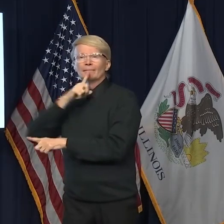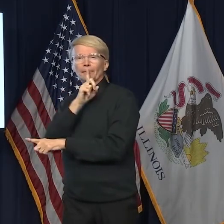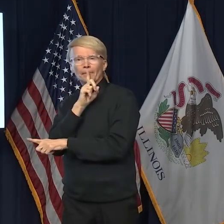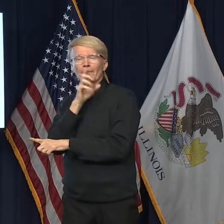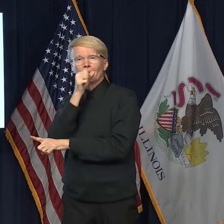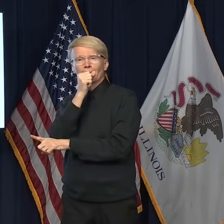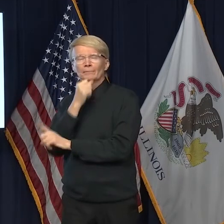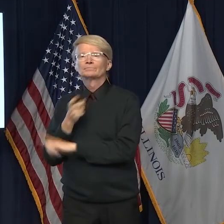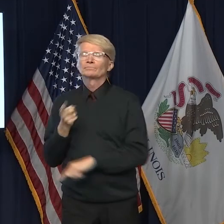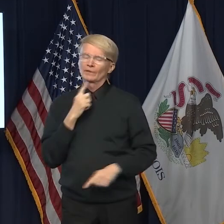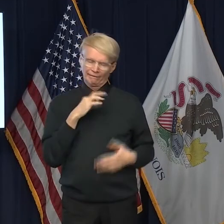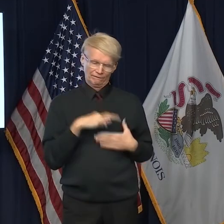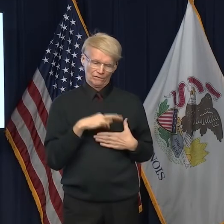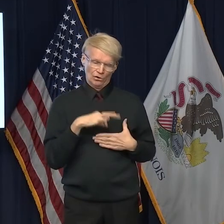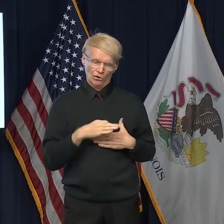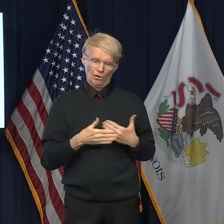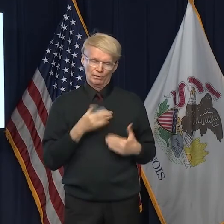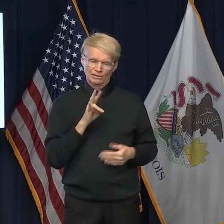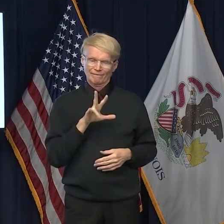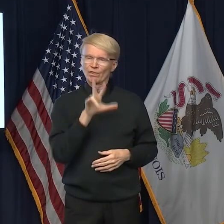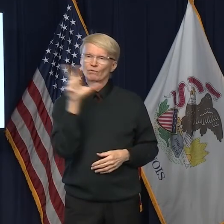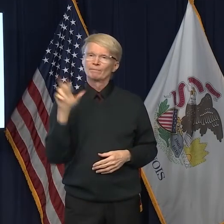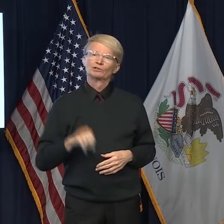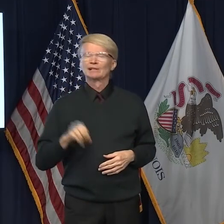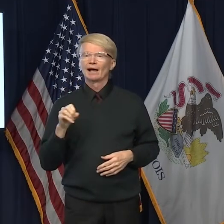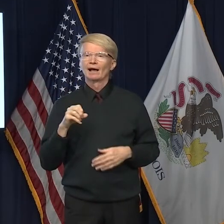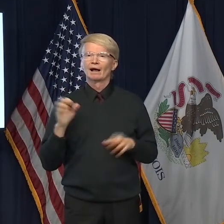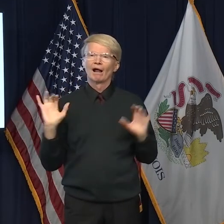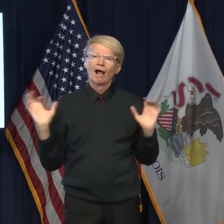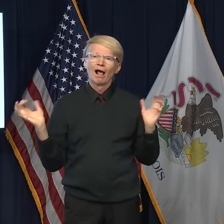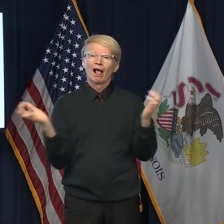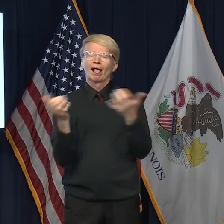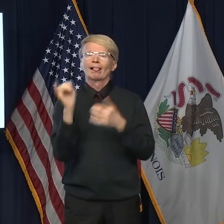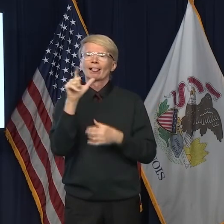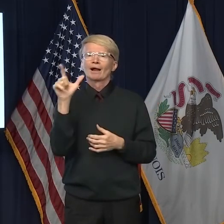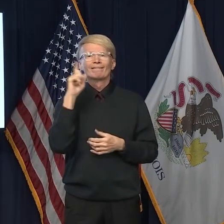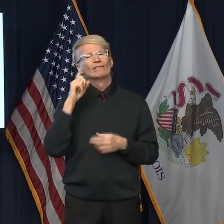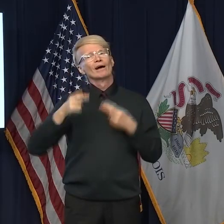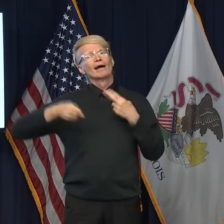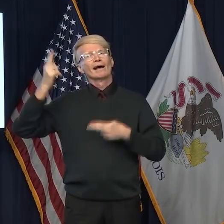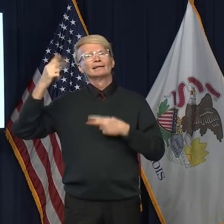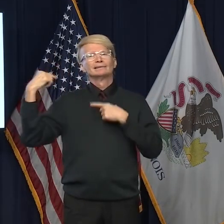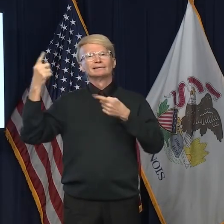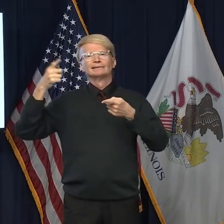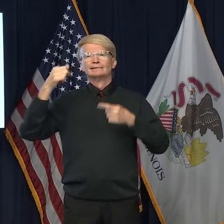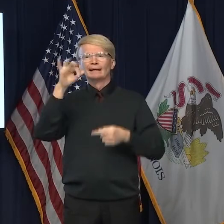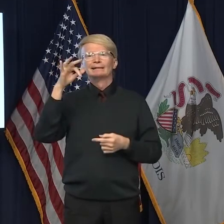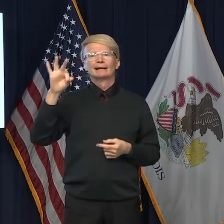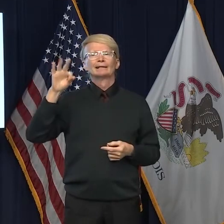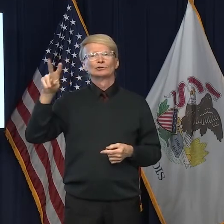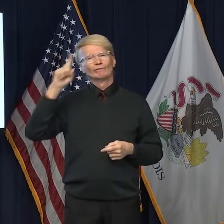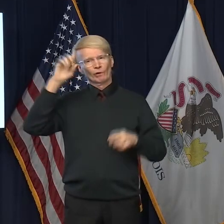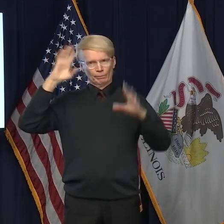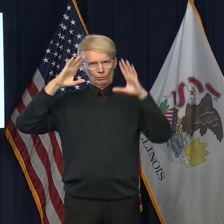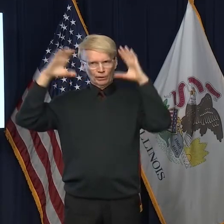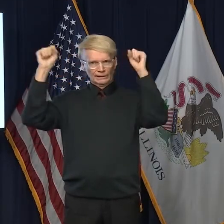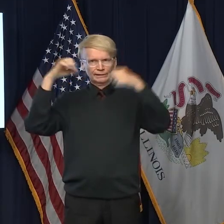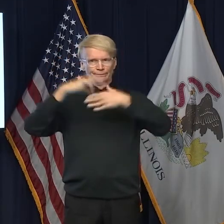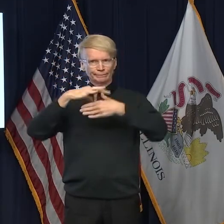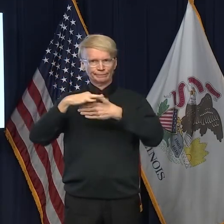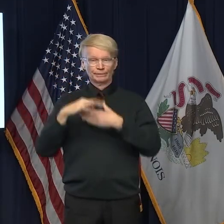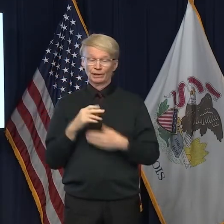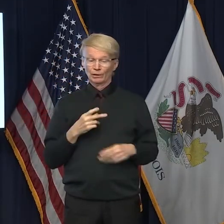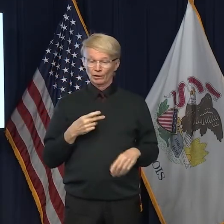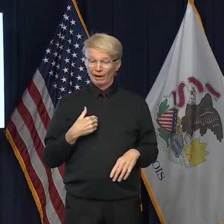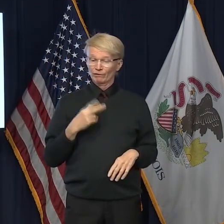Line, voter turnout this year was nearly 73%, which is the highest for Illinois in a presidential election since 1992. With more than 2 million